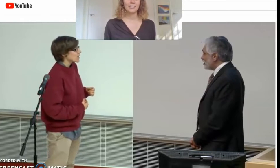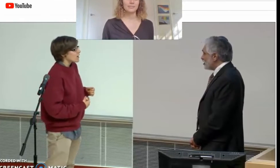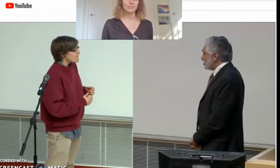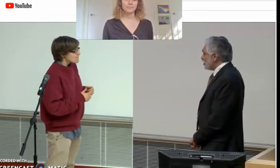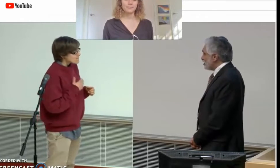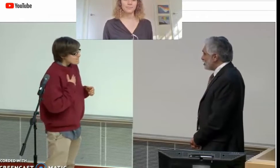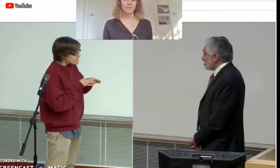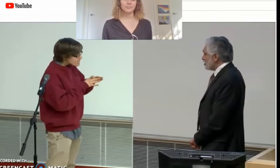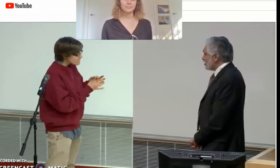Good.